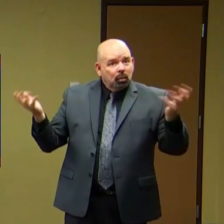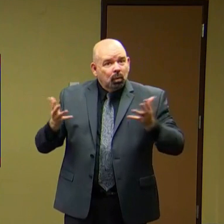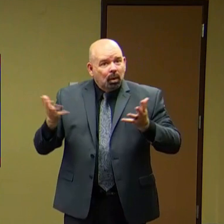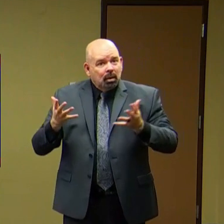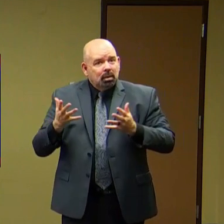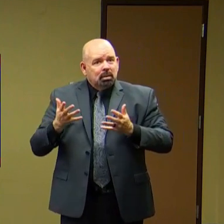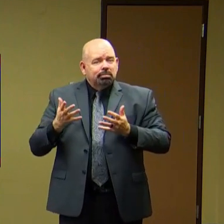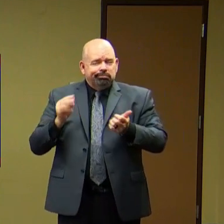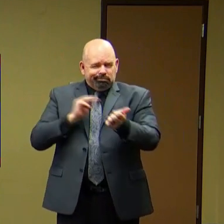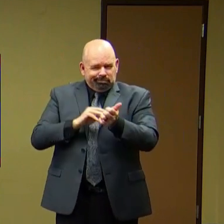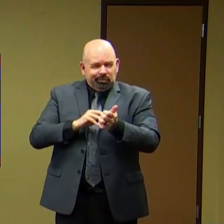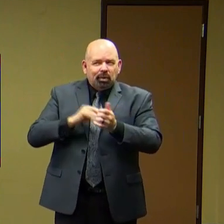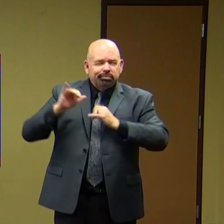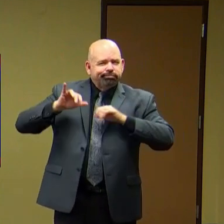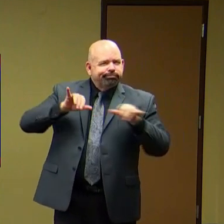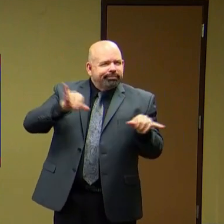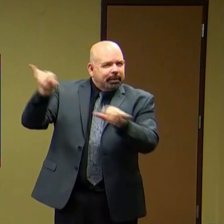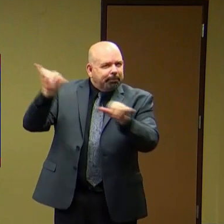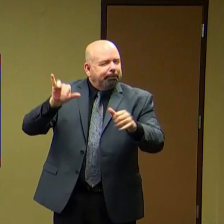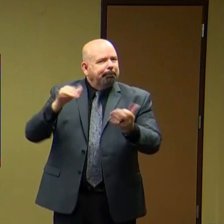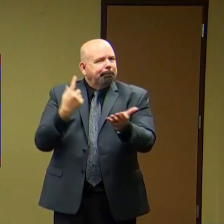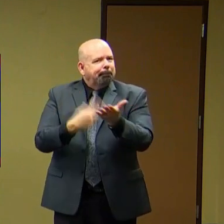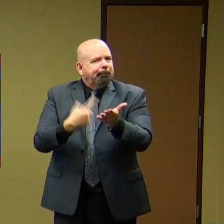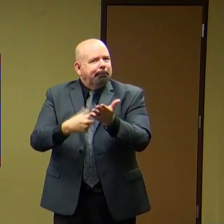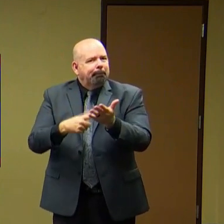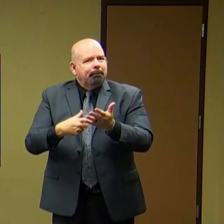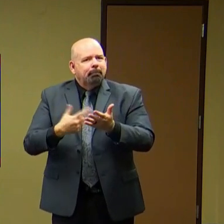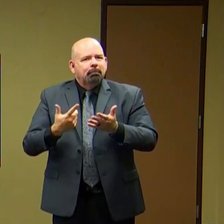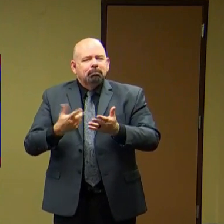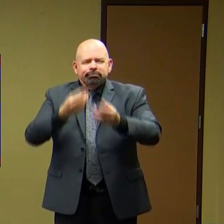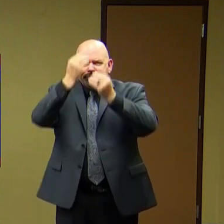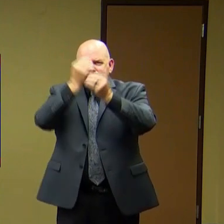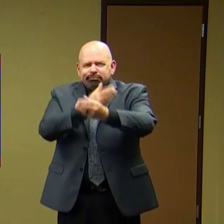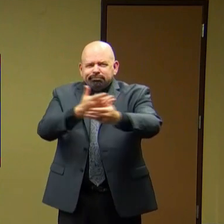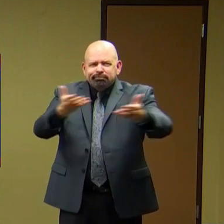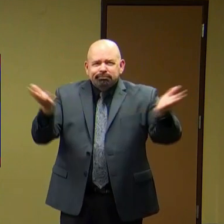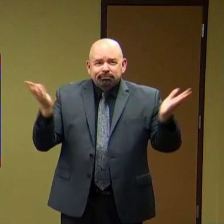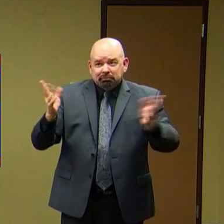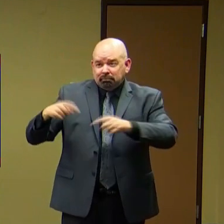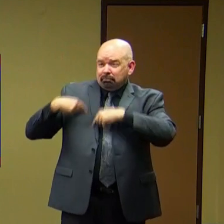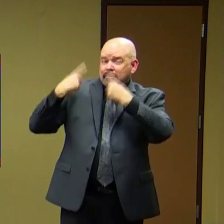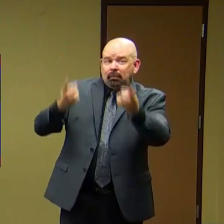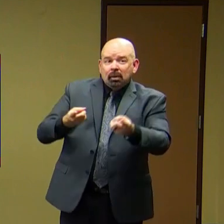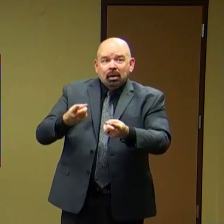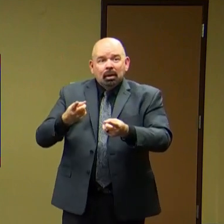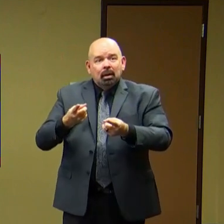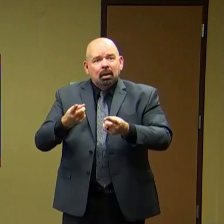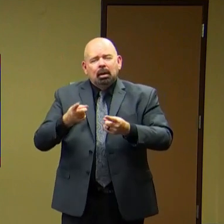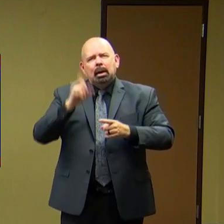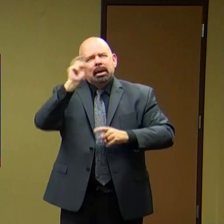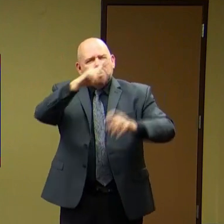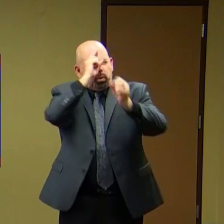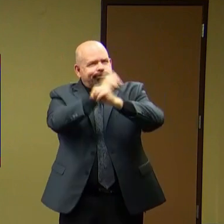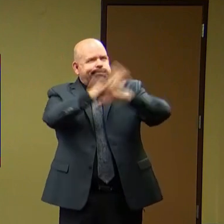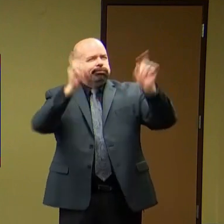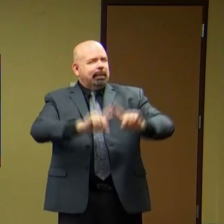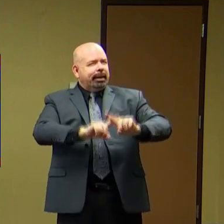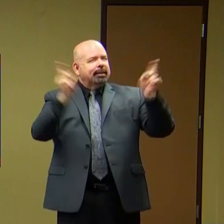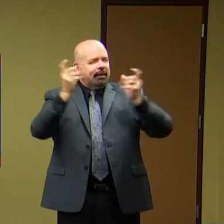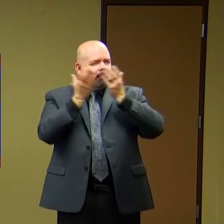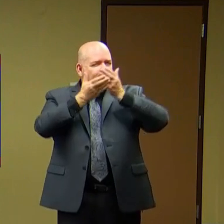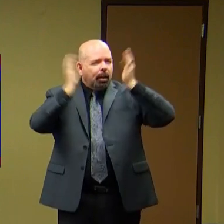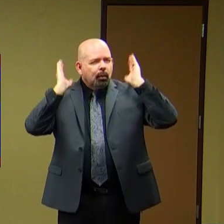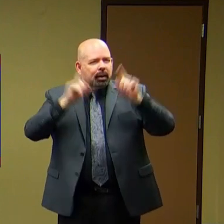you to consider alternative Halloween celebrations. So taking a page from Easter, where we have Easter